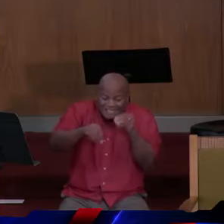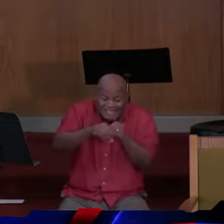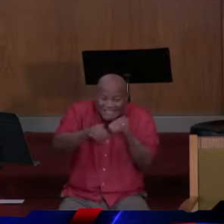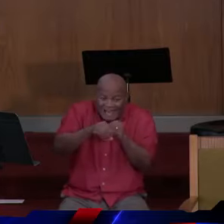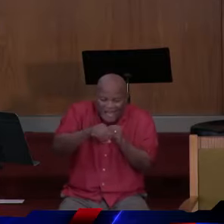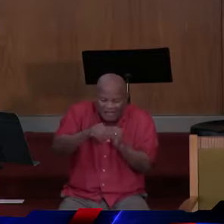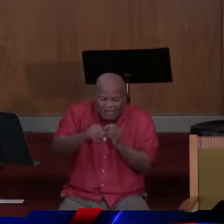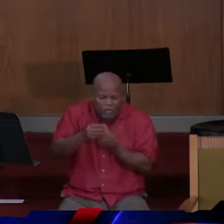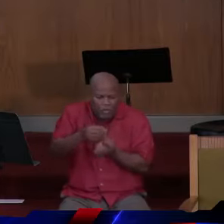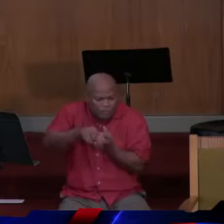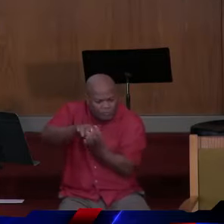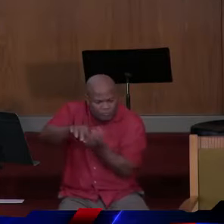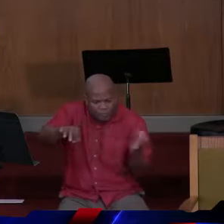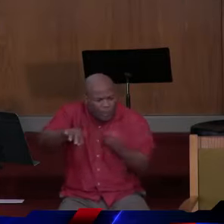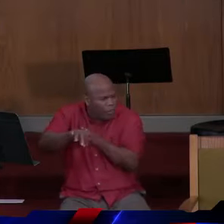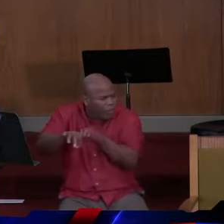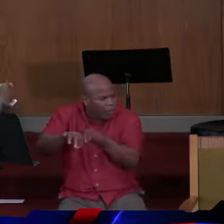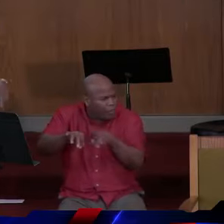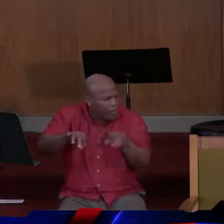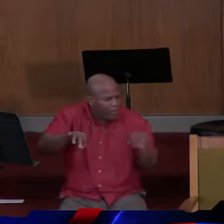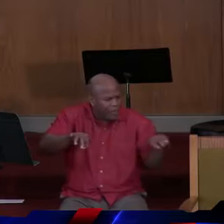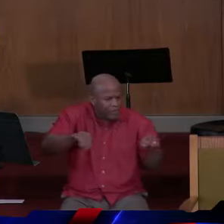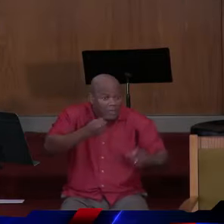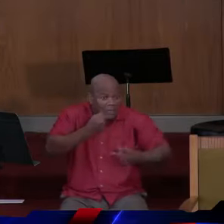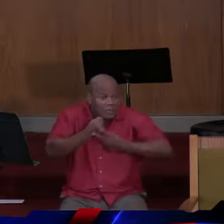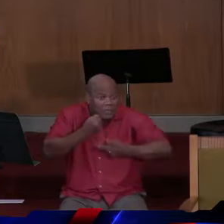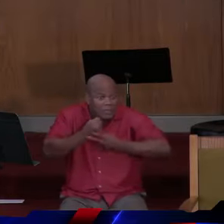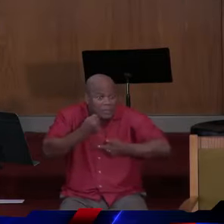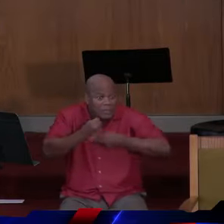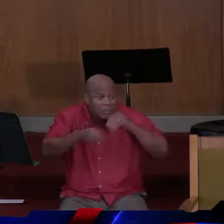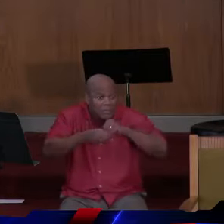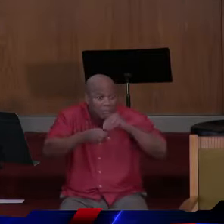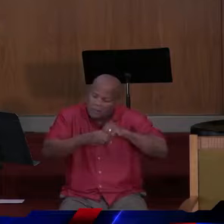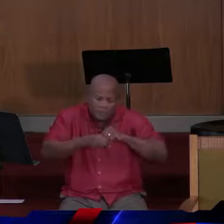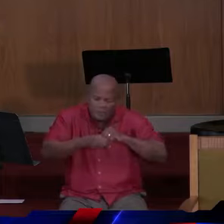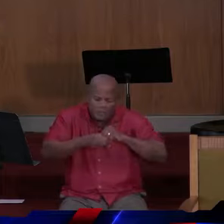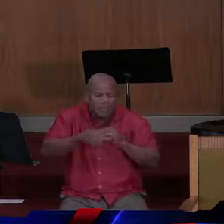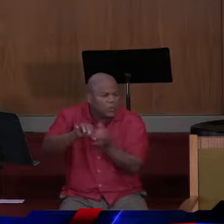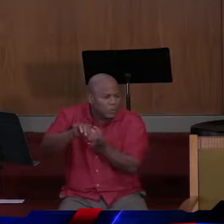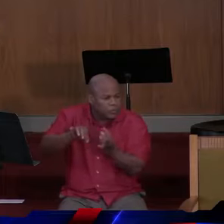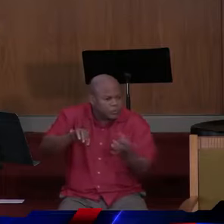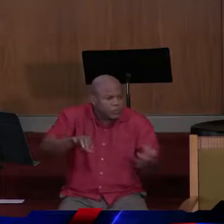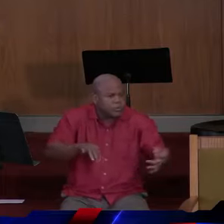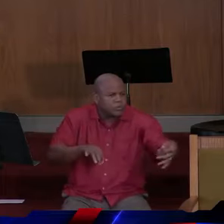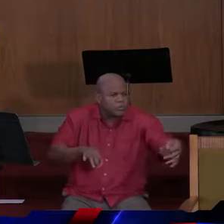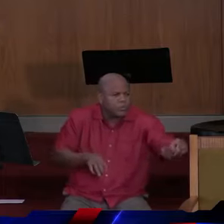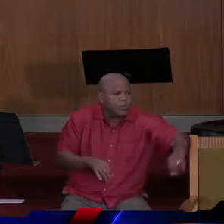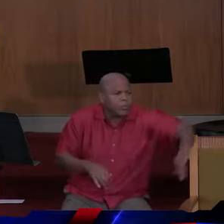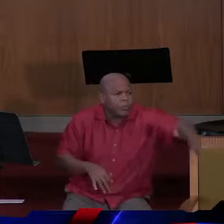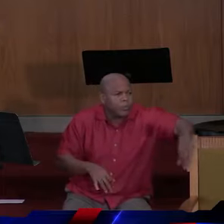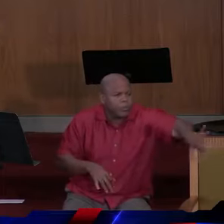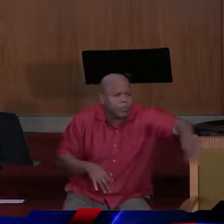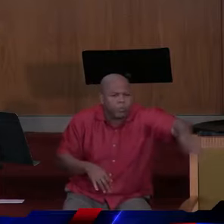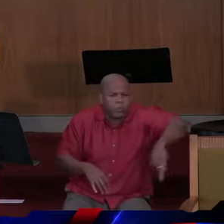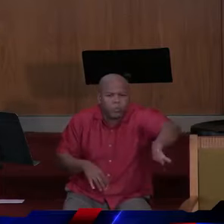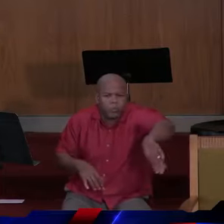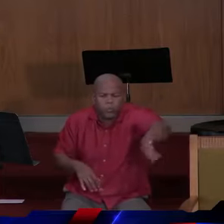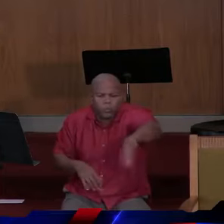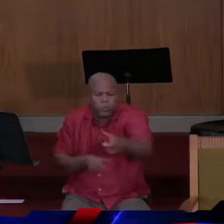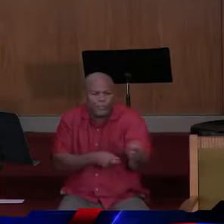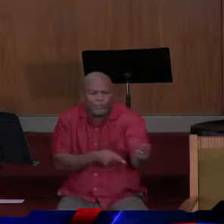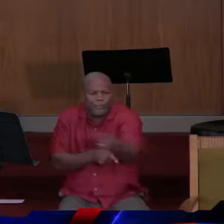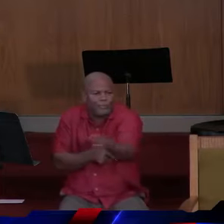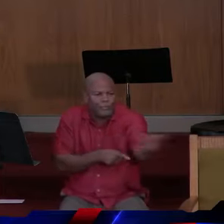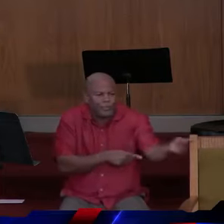it, not be stored in it. And so often, the blessing of God in our own climate